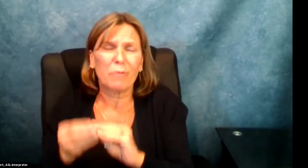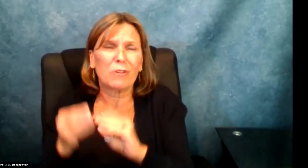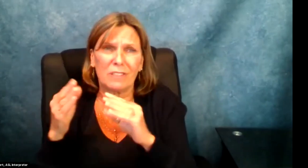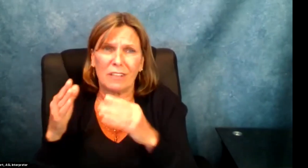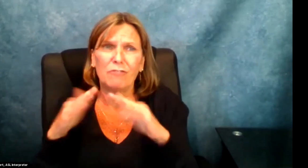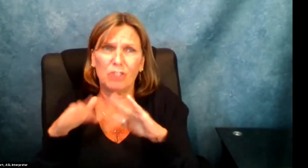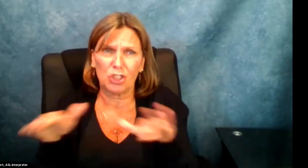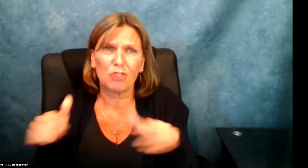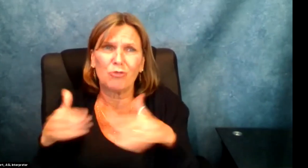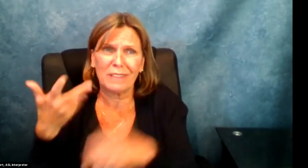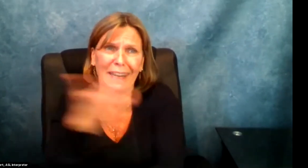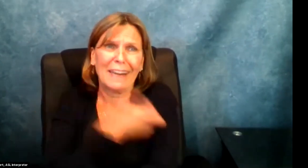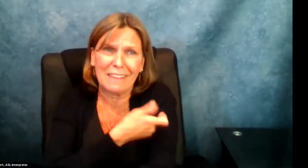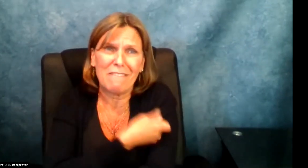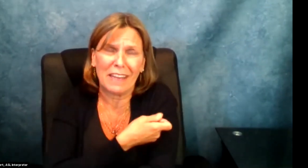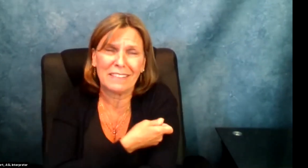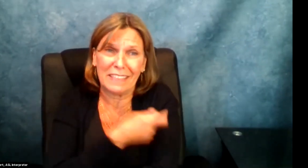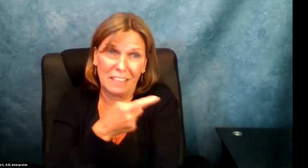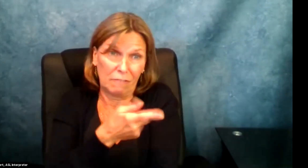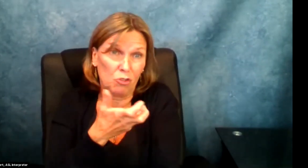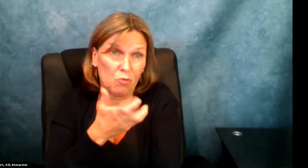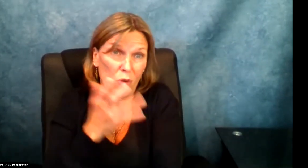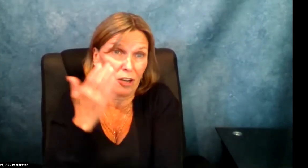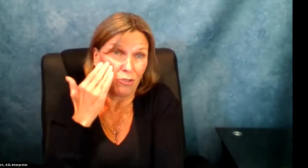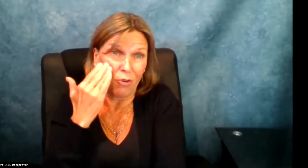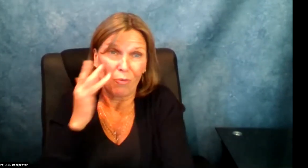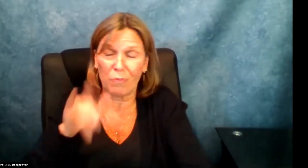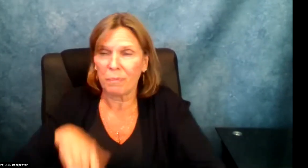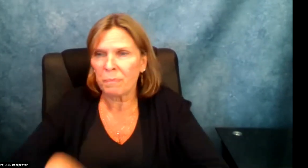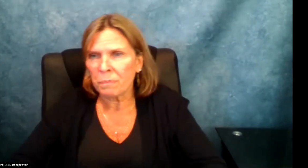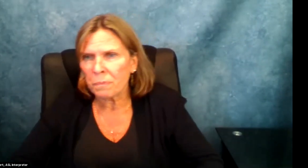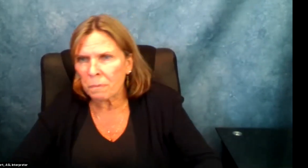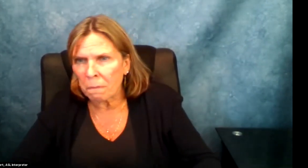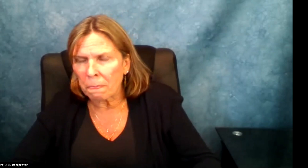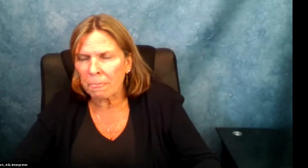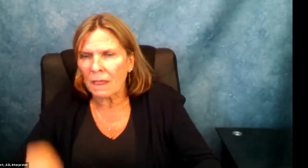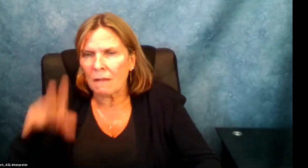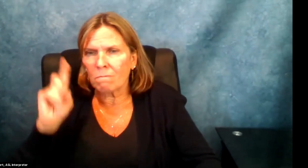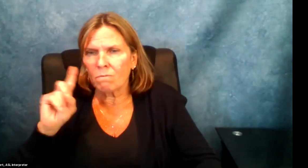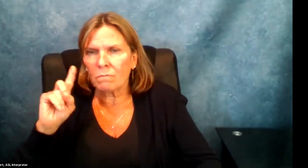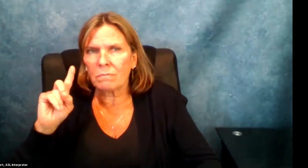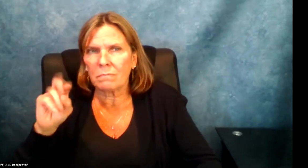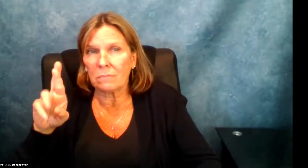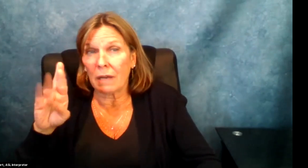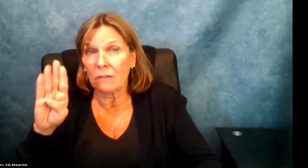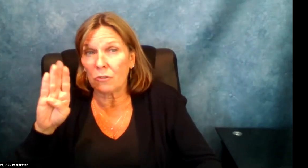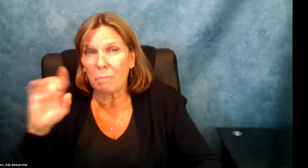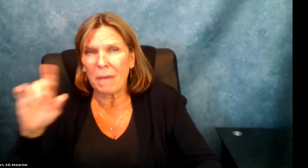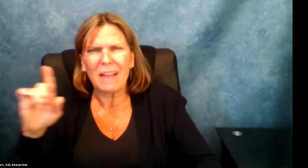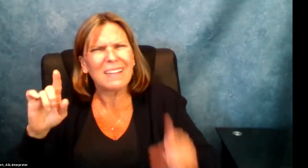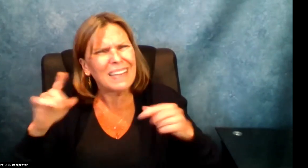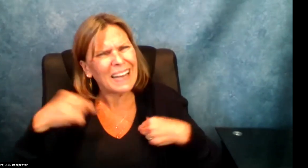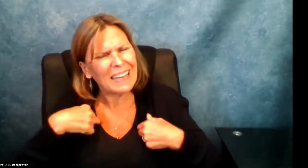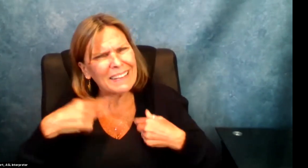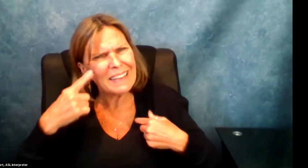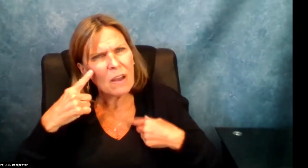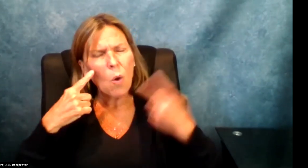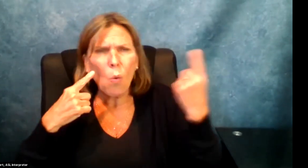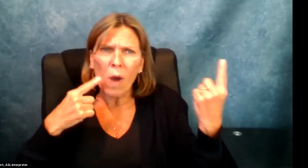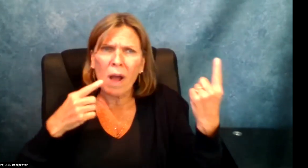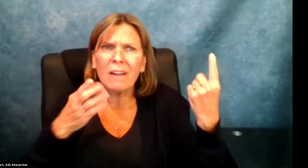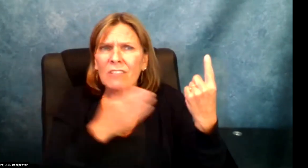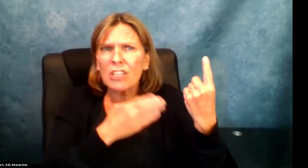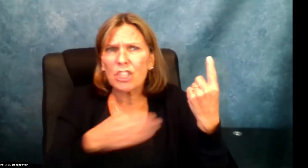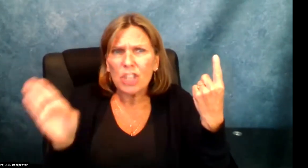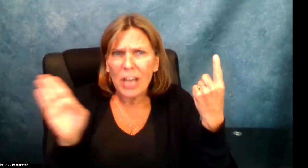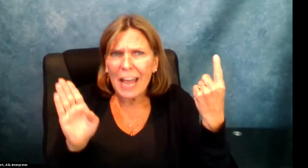And I'll add one, nobody has really specifically asked this, but I feel like, you know, one of the general thoughts is, you know, kids don't get as sick